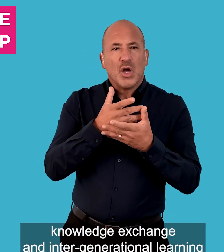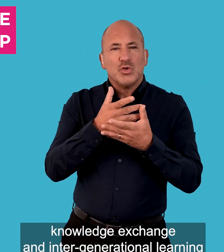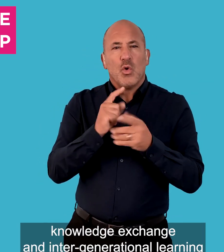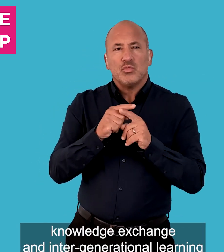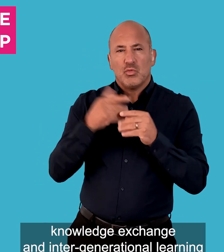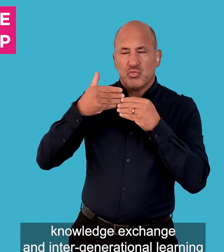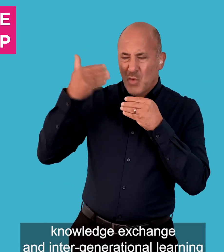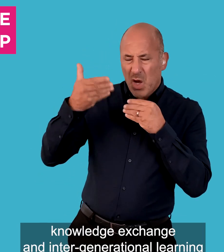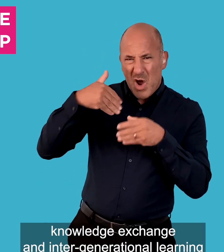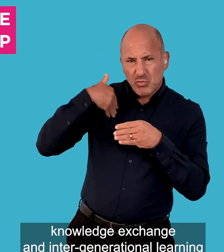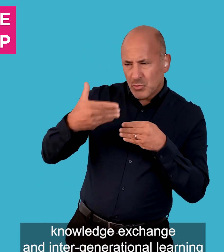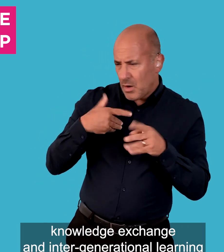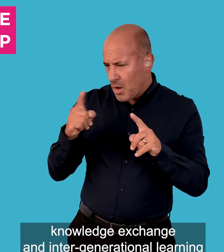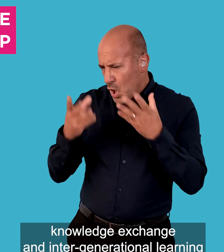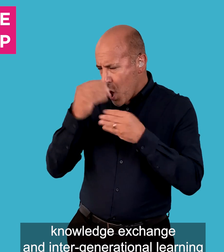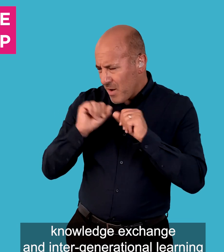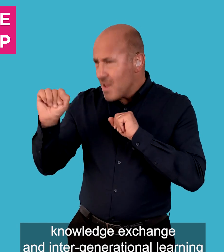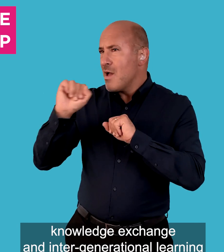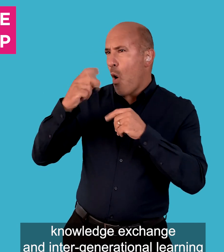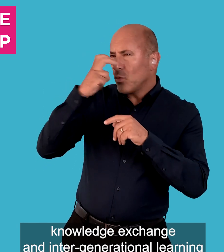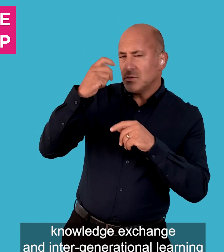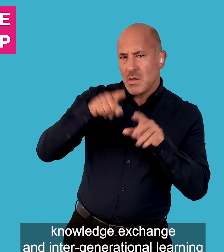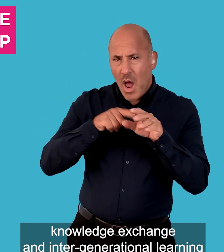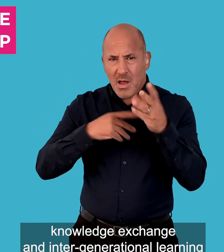knowledge exchange and intergenerational learning.